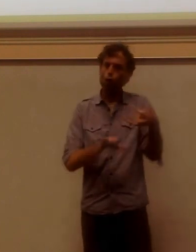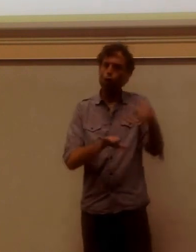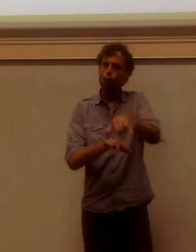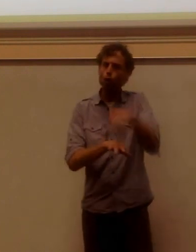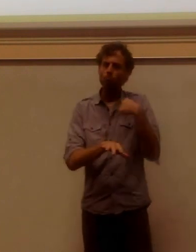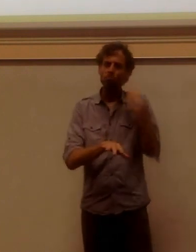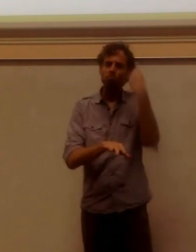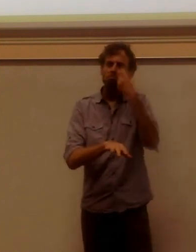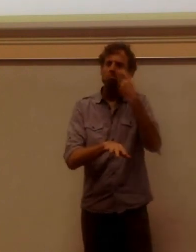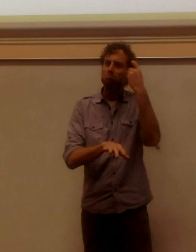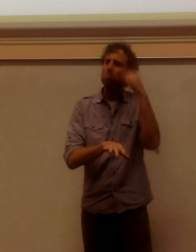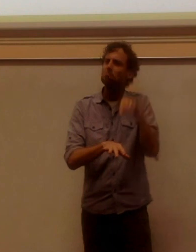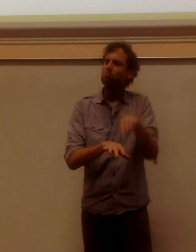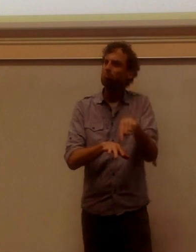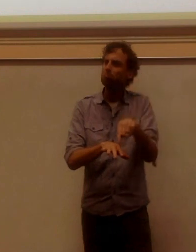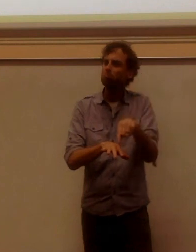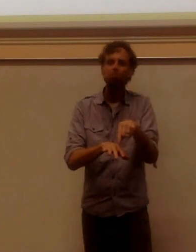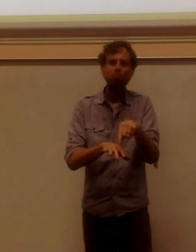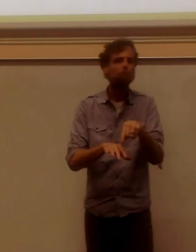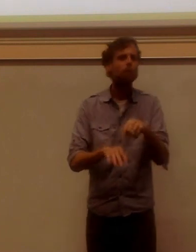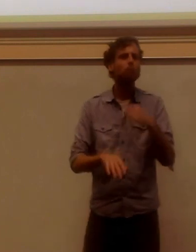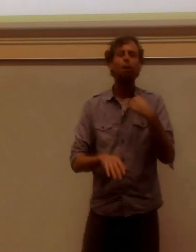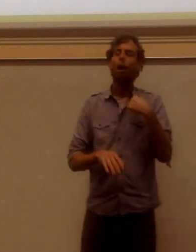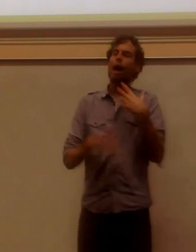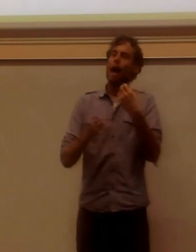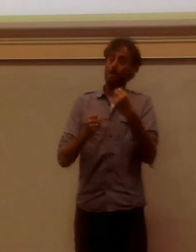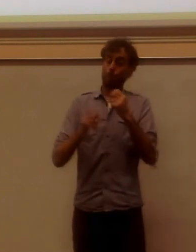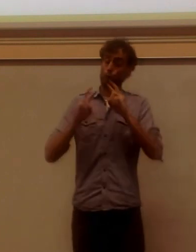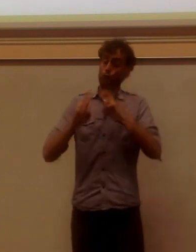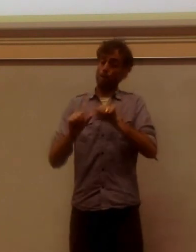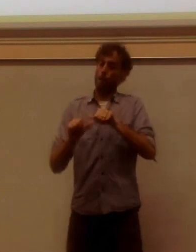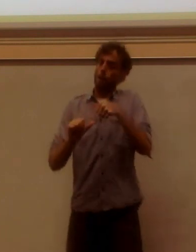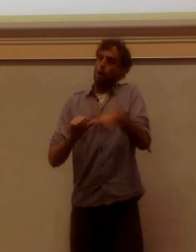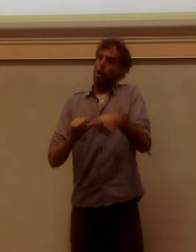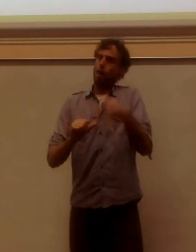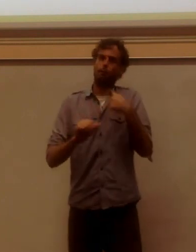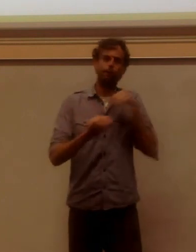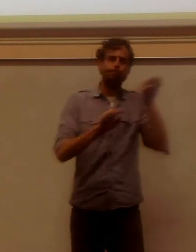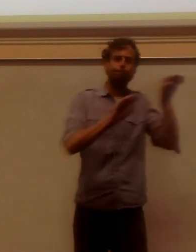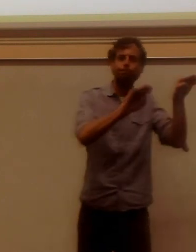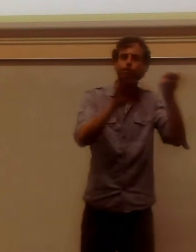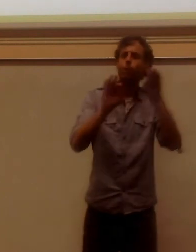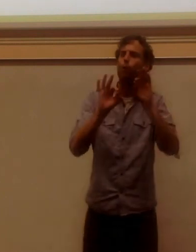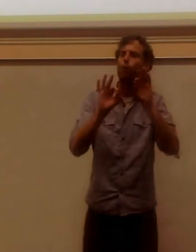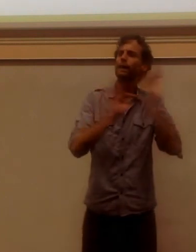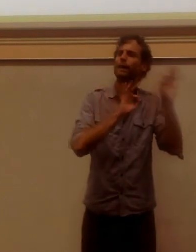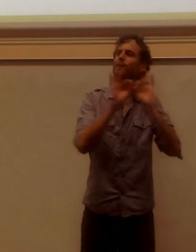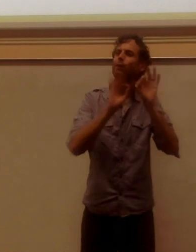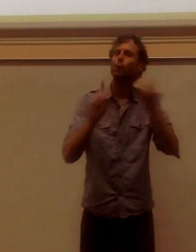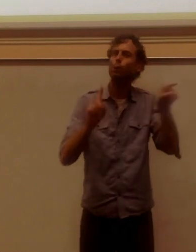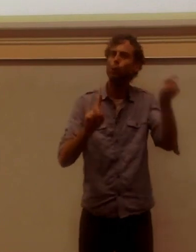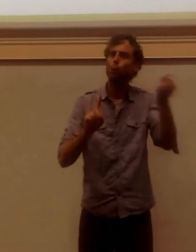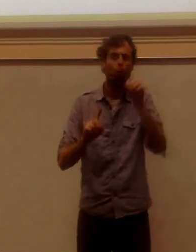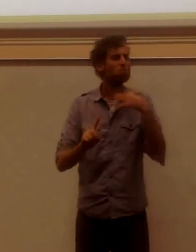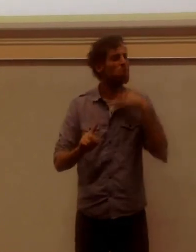And even though some of them were sign languages, they still said they preferred to use text relay services. So we did